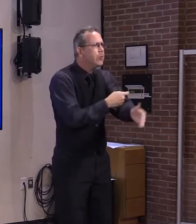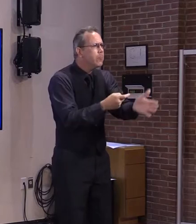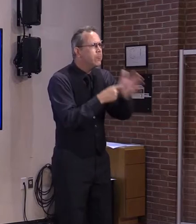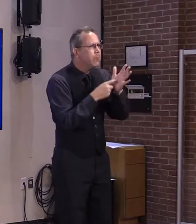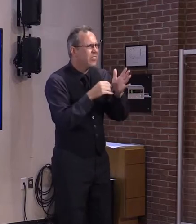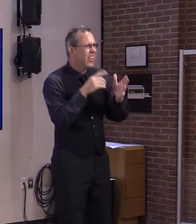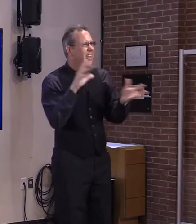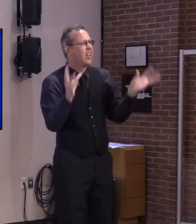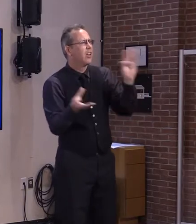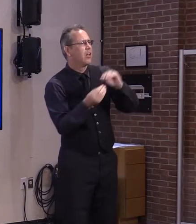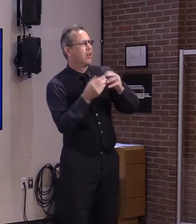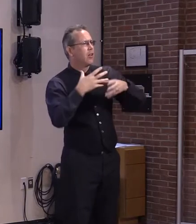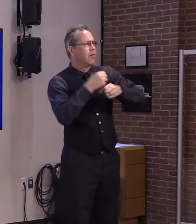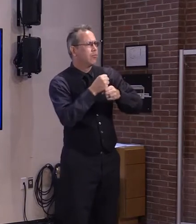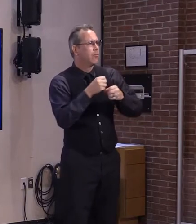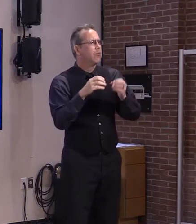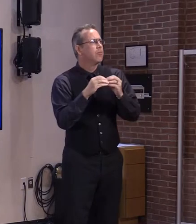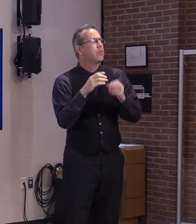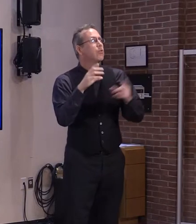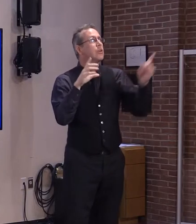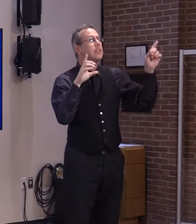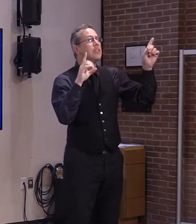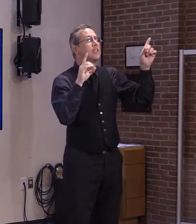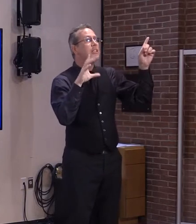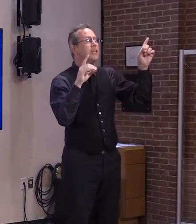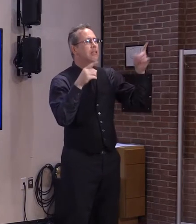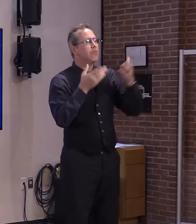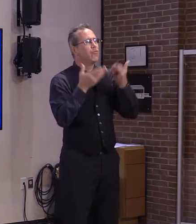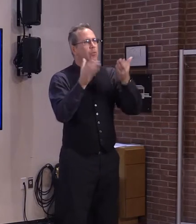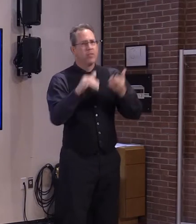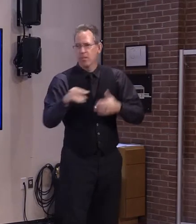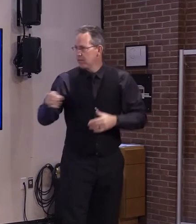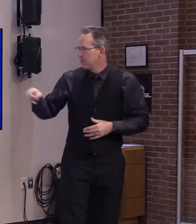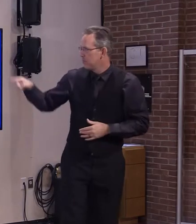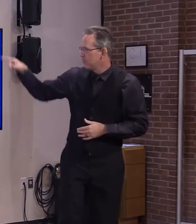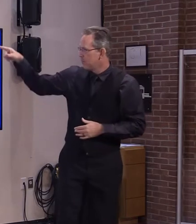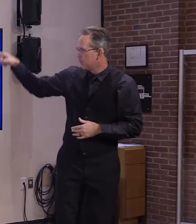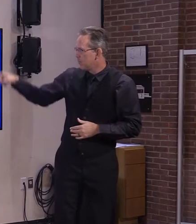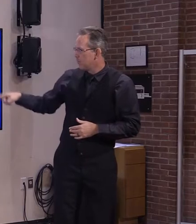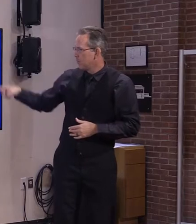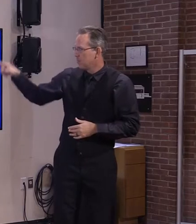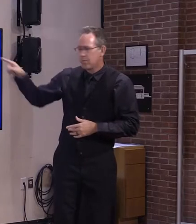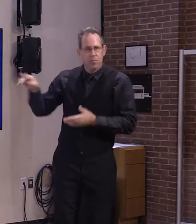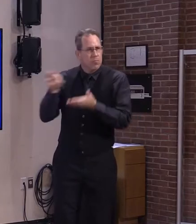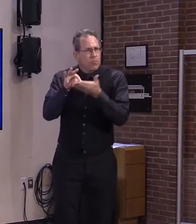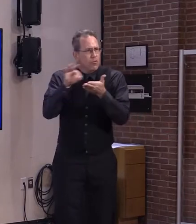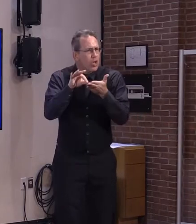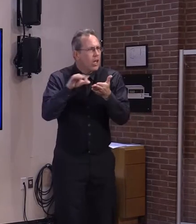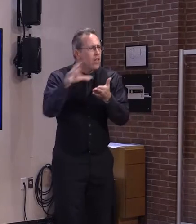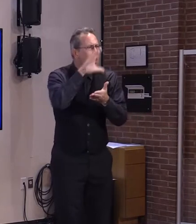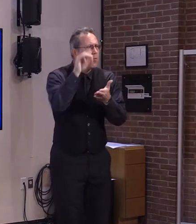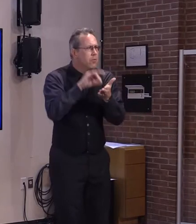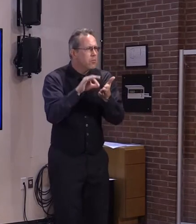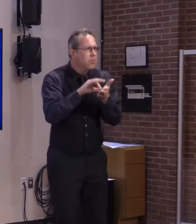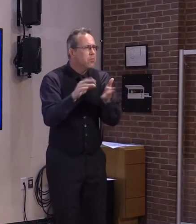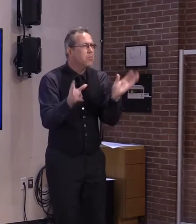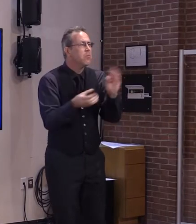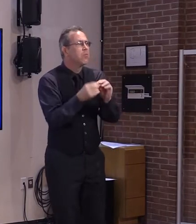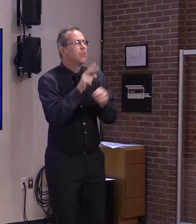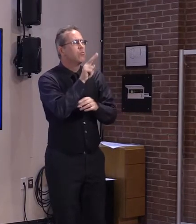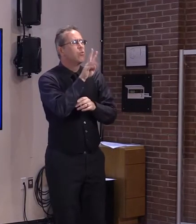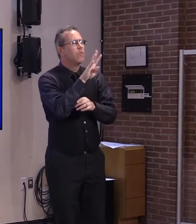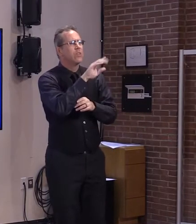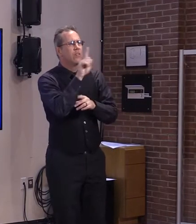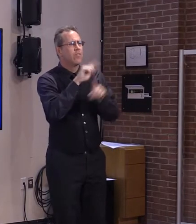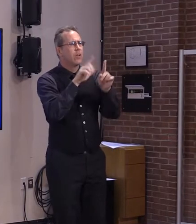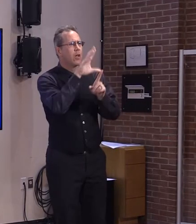week. Basically, you can see of the 20 forecasts that make up this sort of universal ensemble combined model, there are